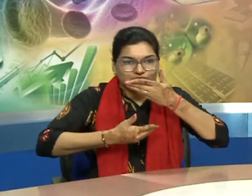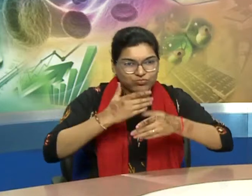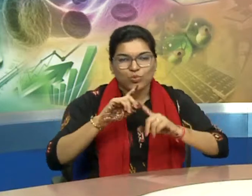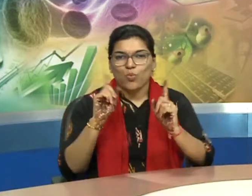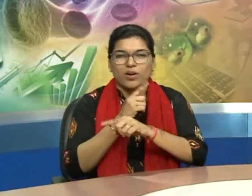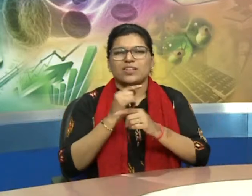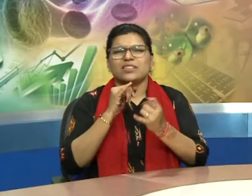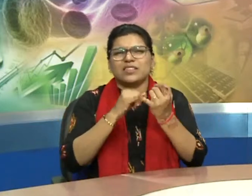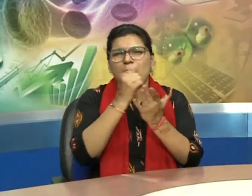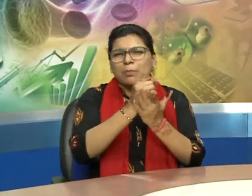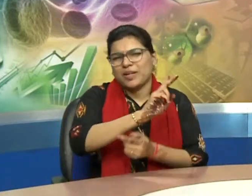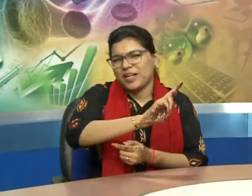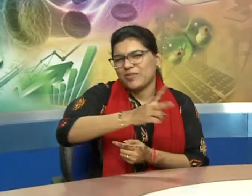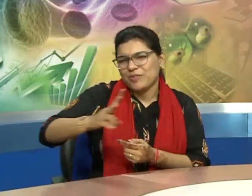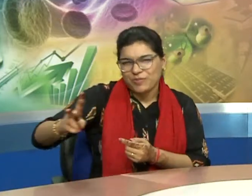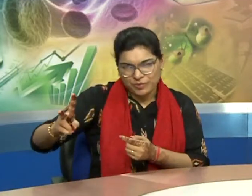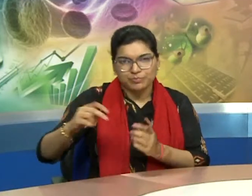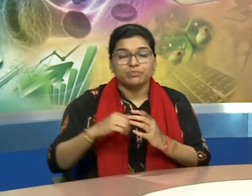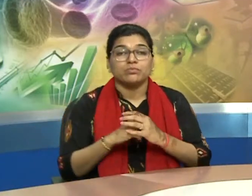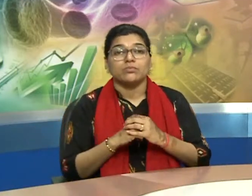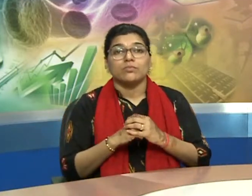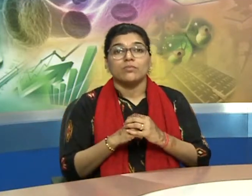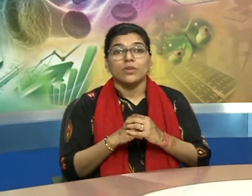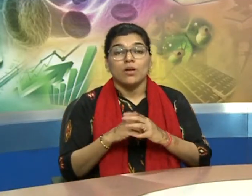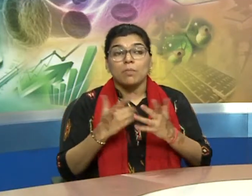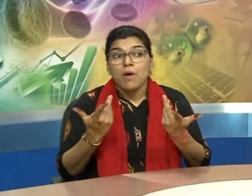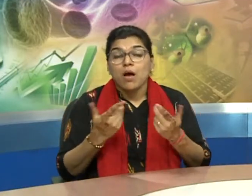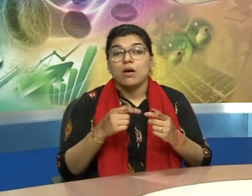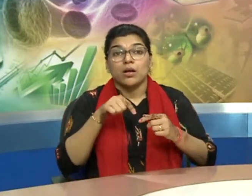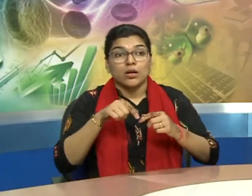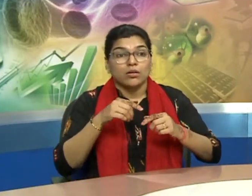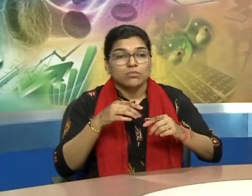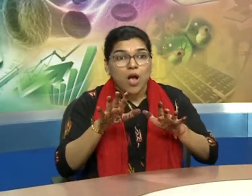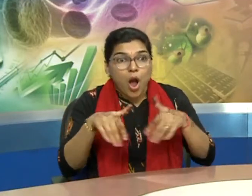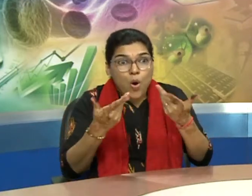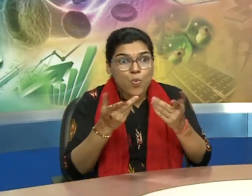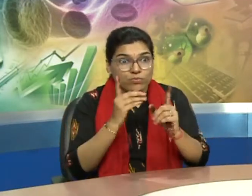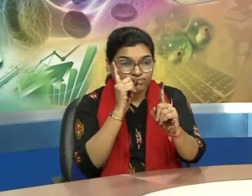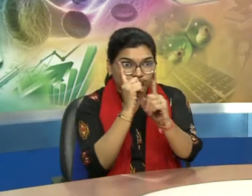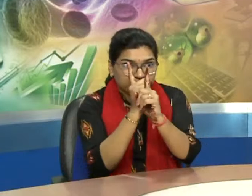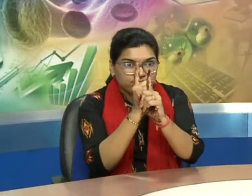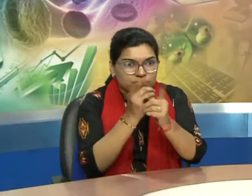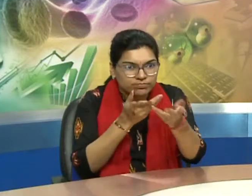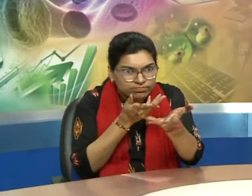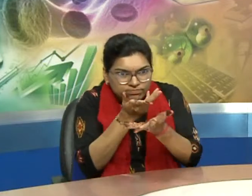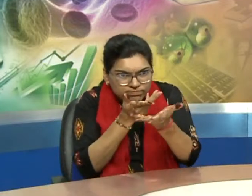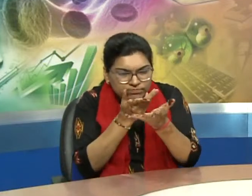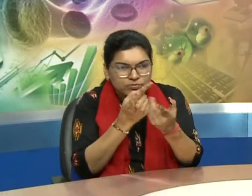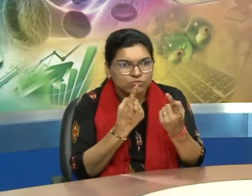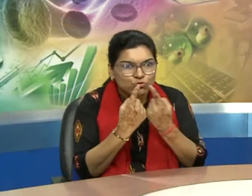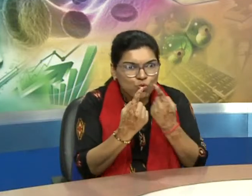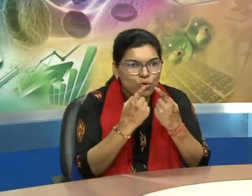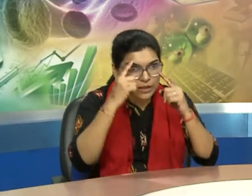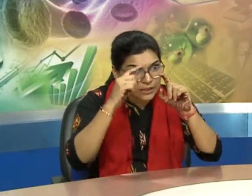why it is not possible for the teachers to give individual attention to